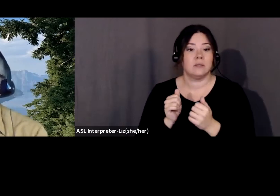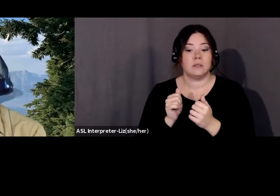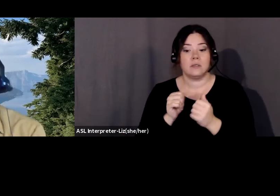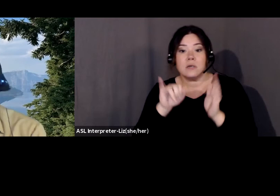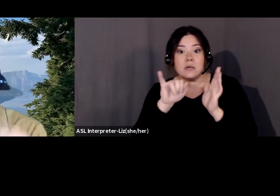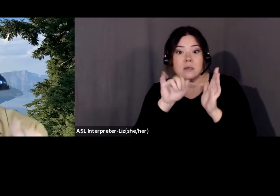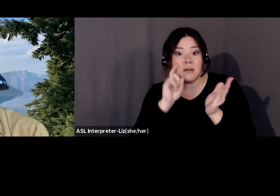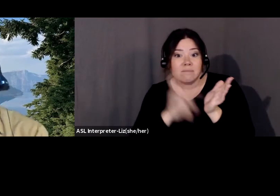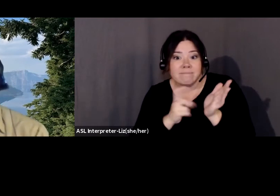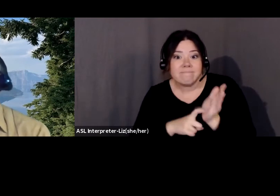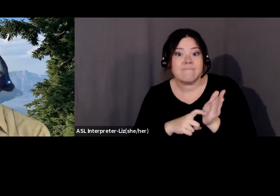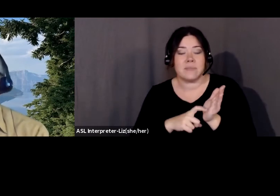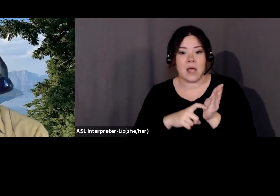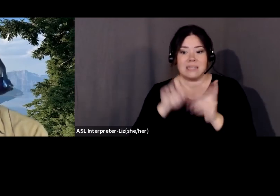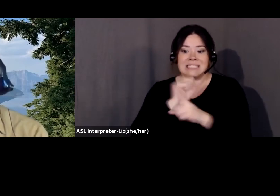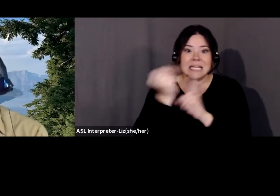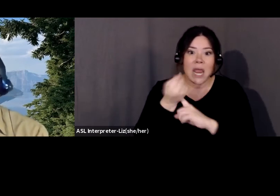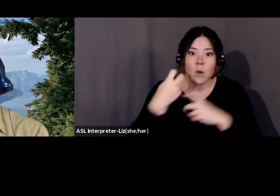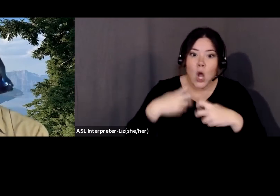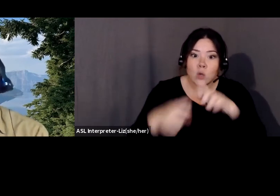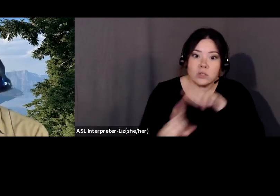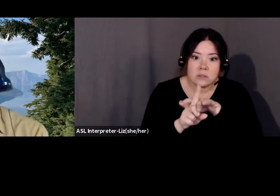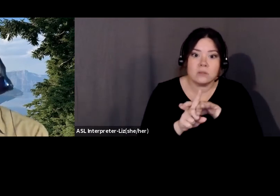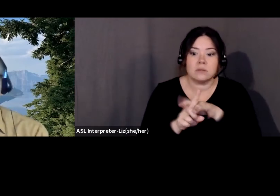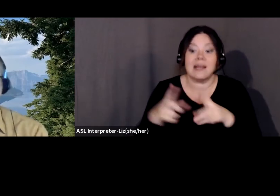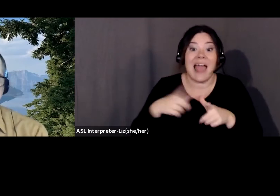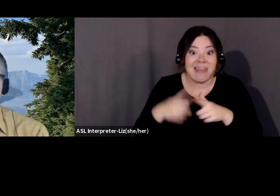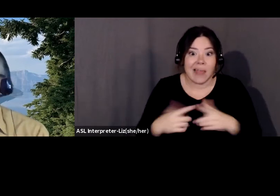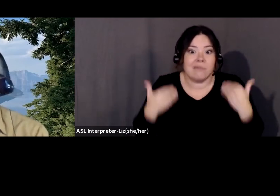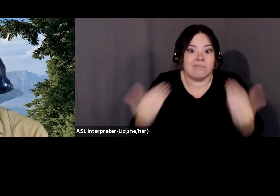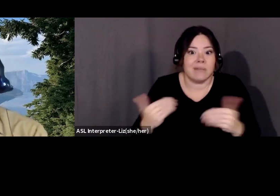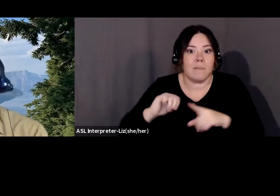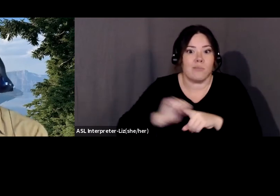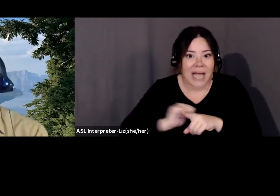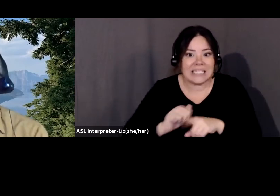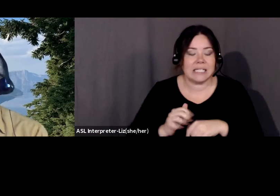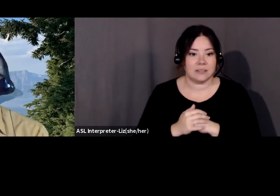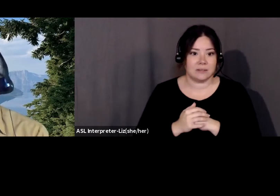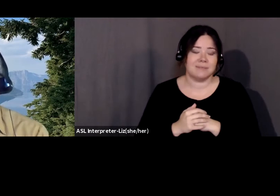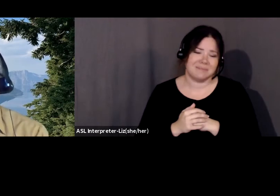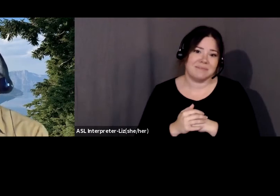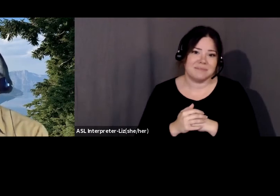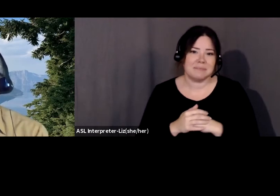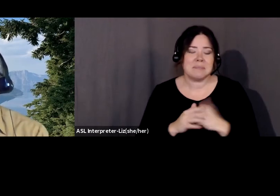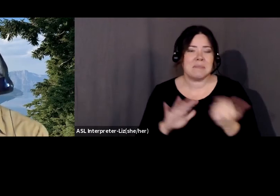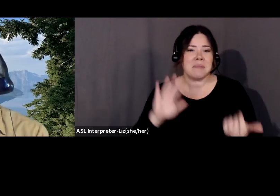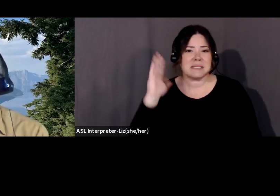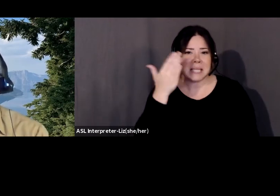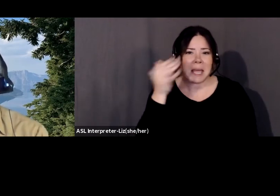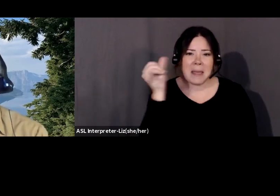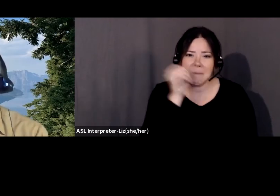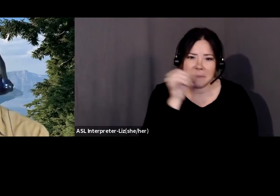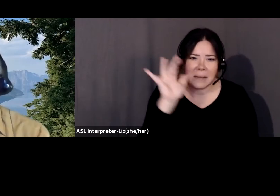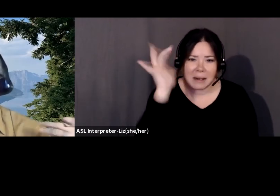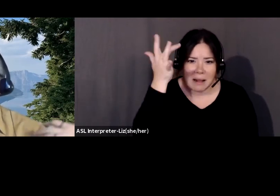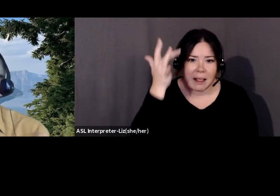scenarios, and practice them. And yes, I mean, like, in a very corny, goofy way. You